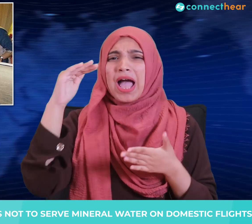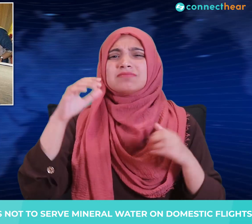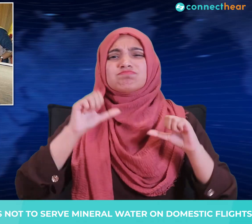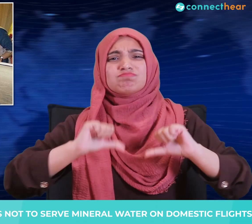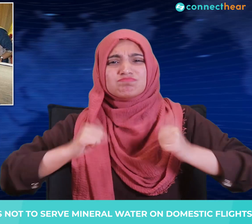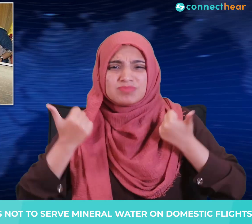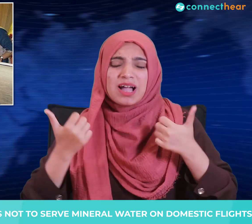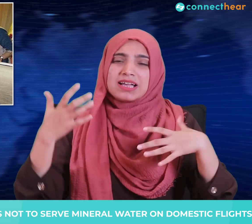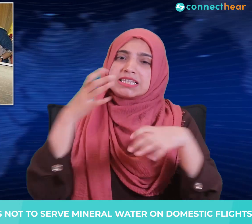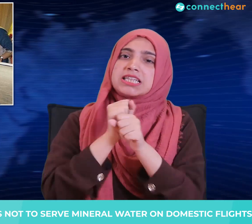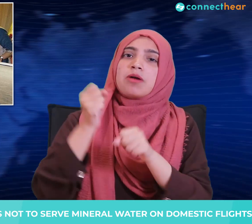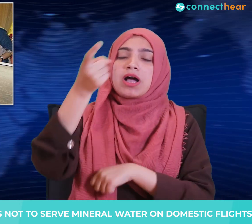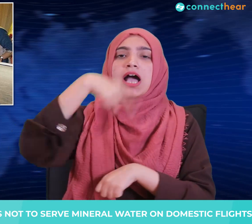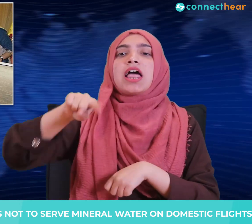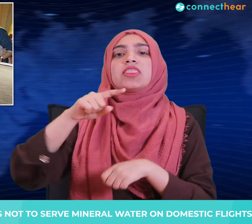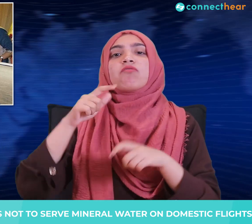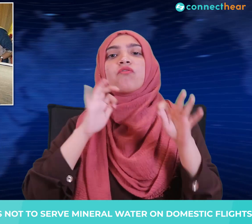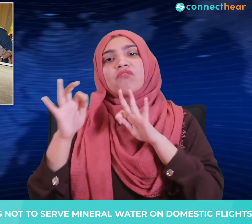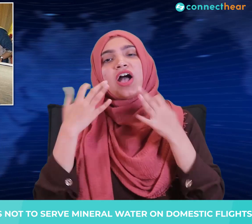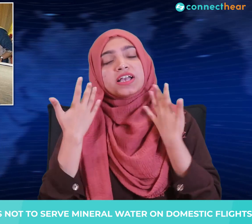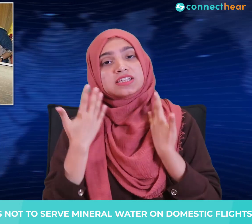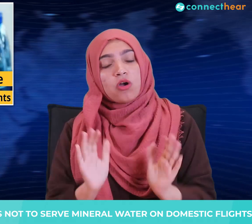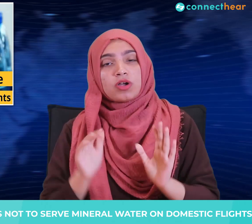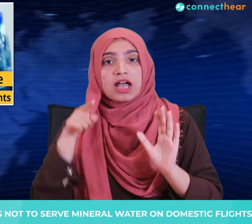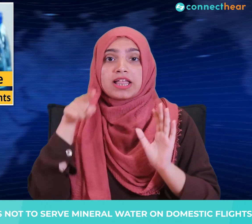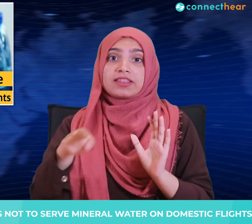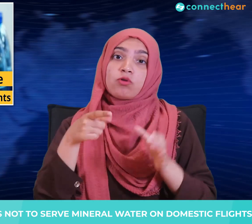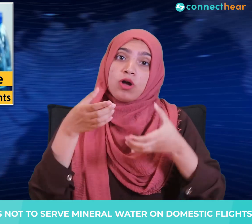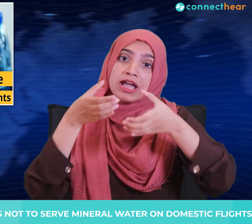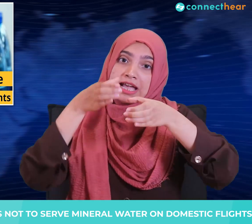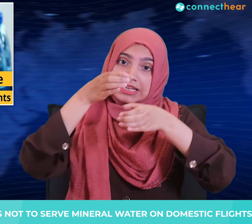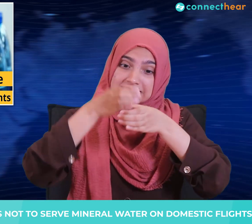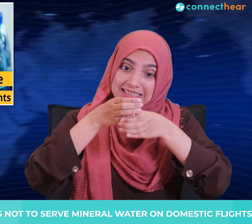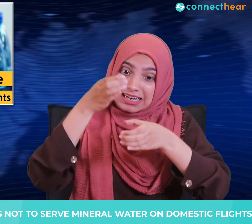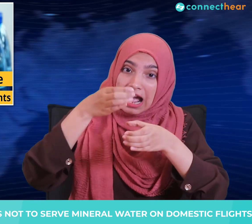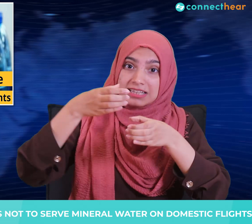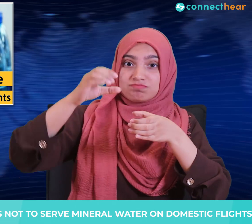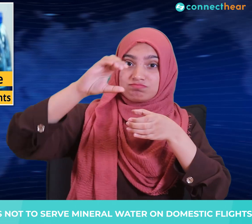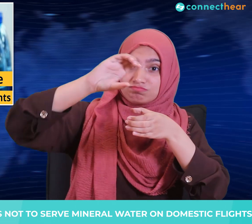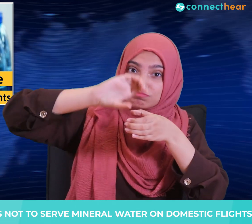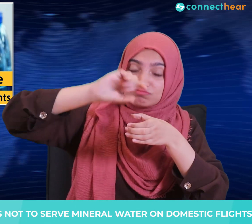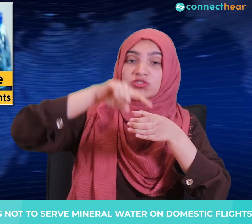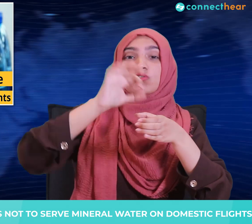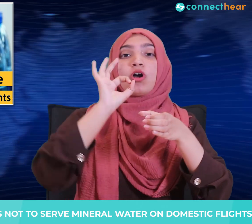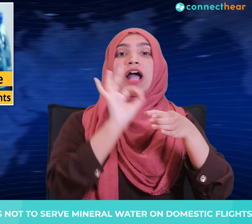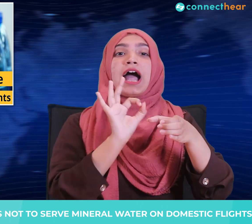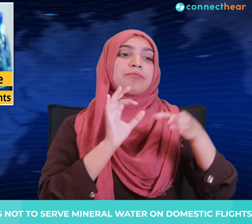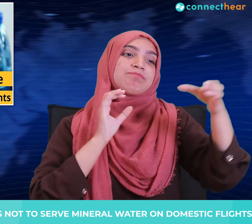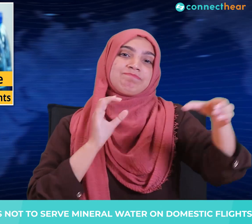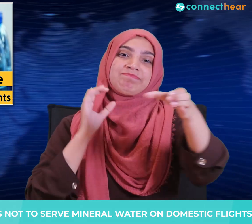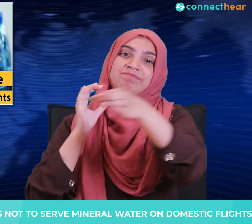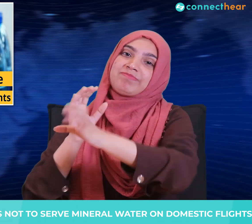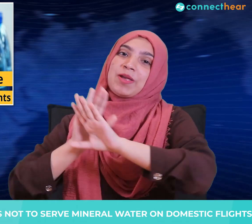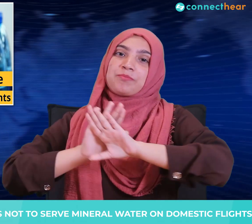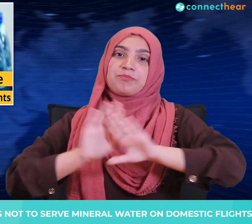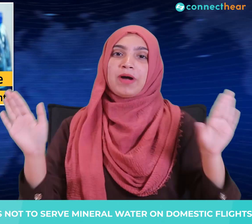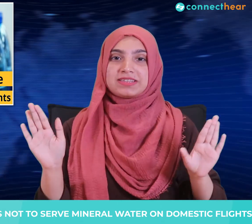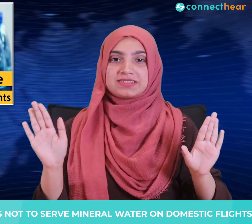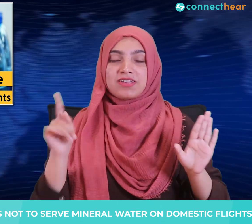The flight crew will provide water in glasses to passengers on demand, read the notification. The flight crew